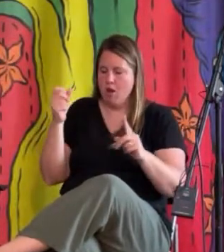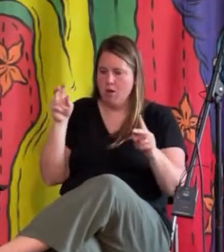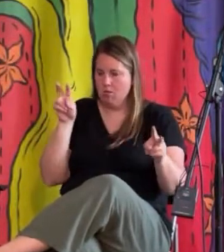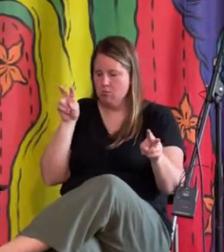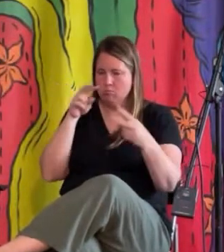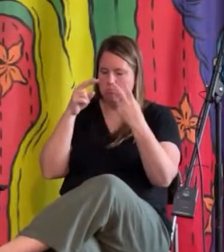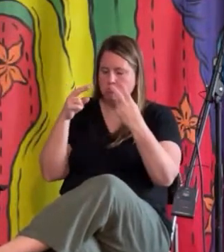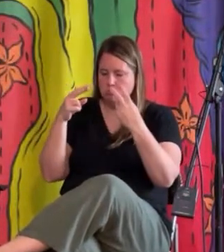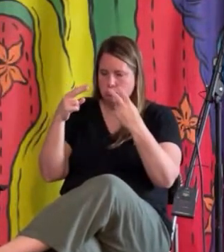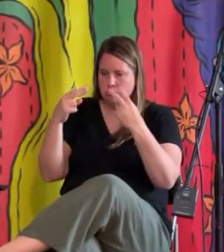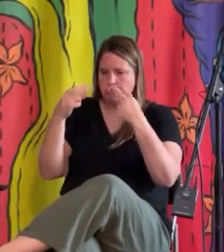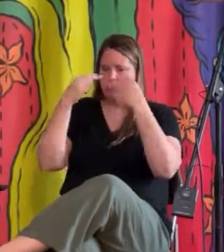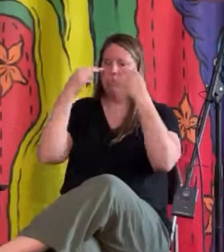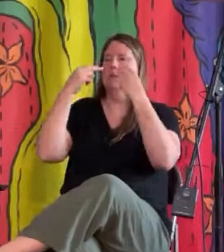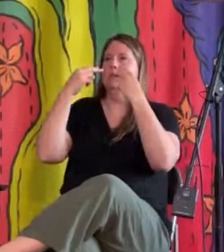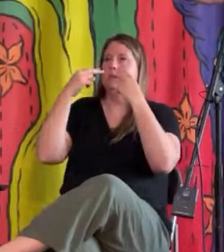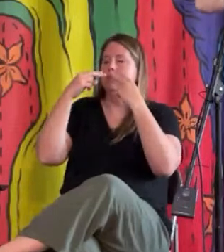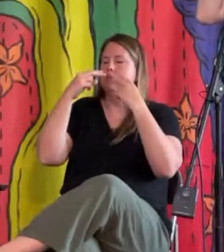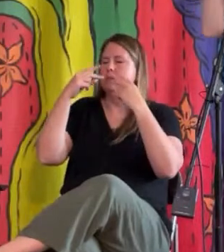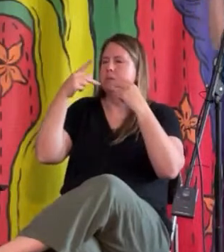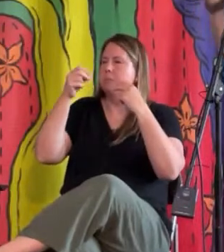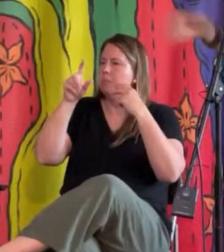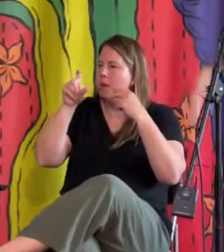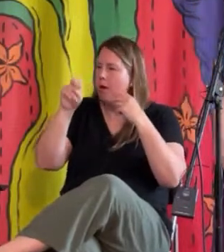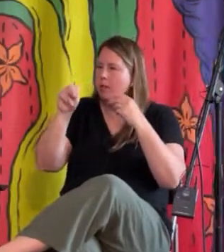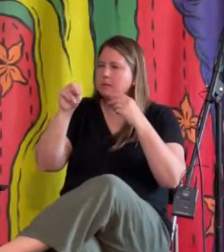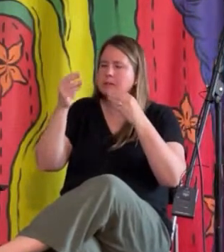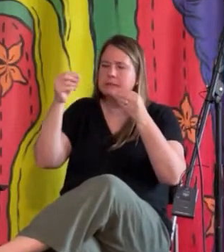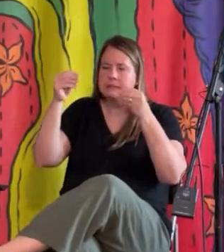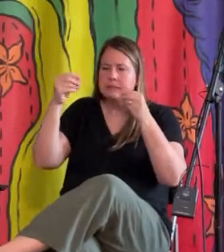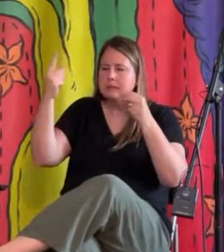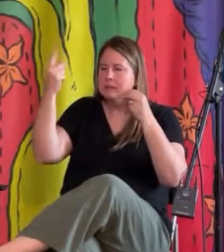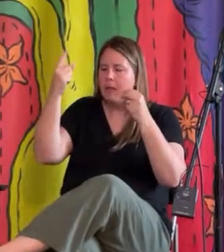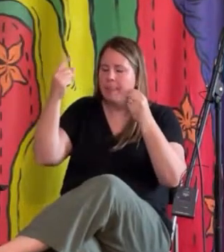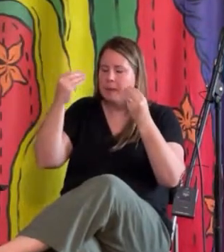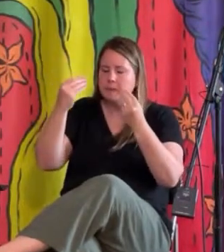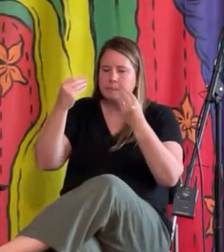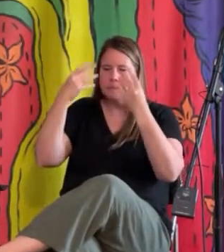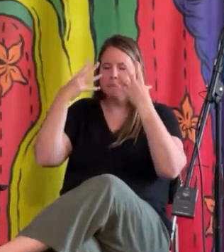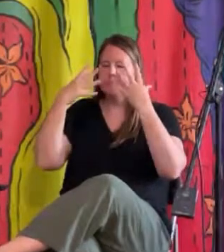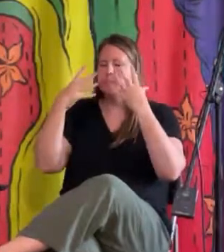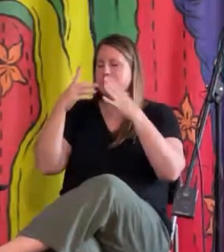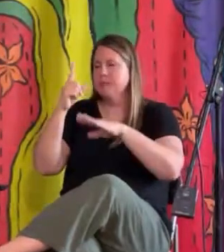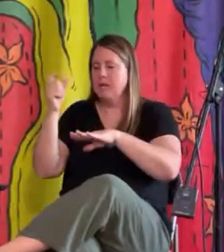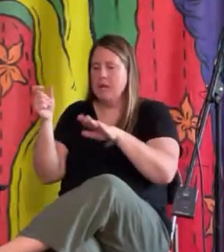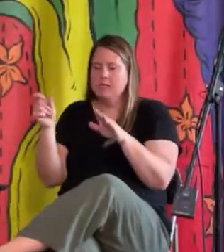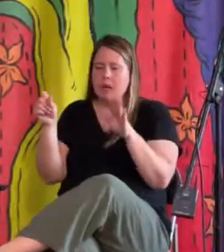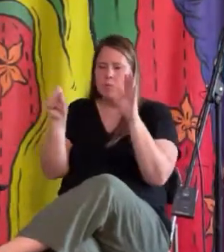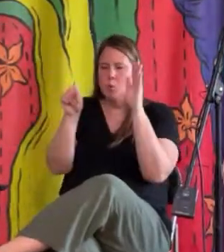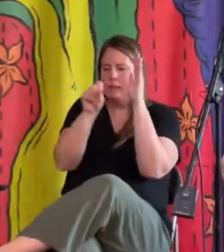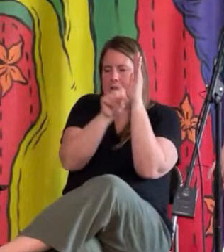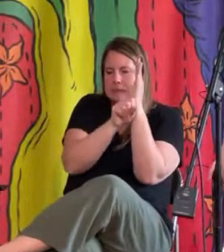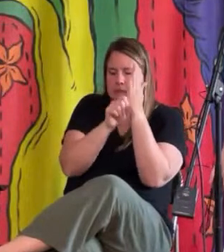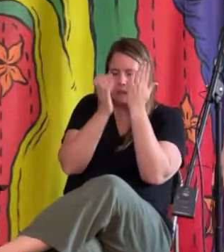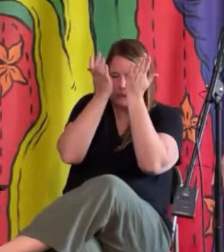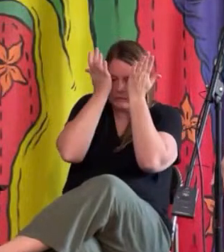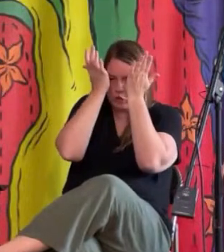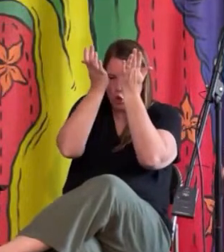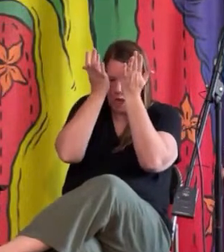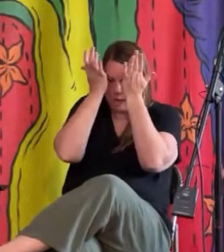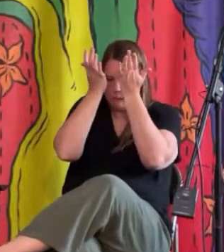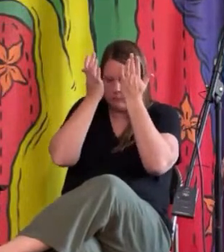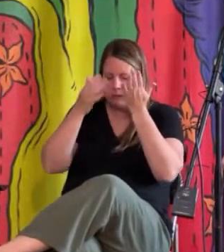eyes by pollen or seed, some kind of flying detritus, and stopped to lean against a rock to scrub it, I